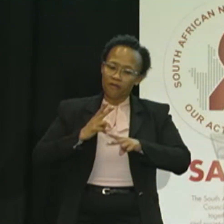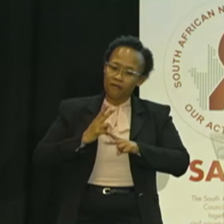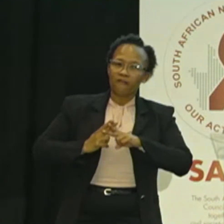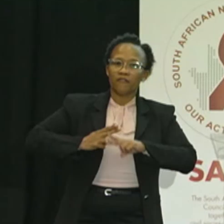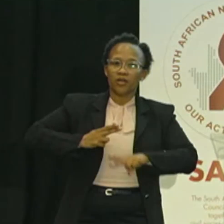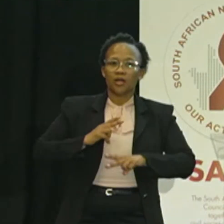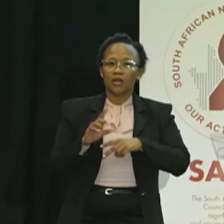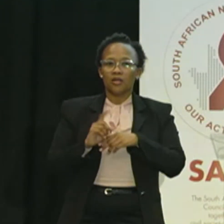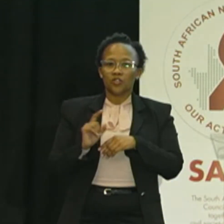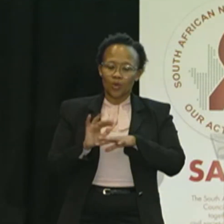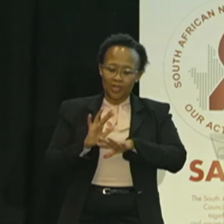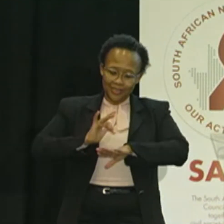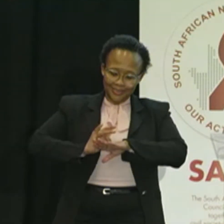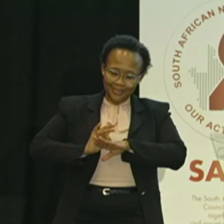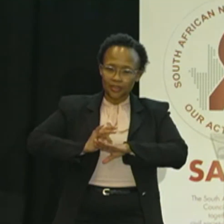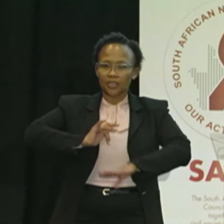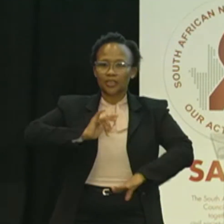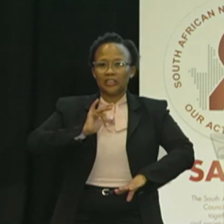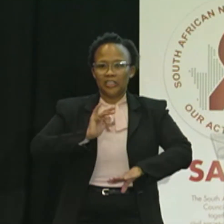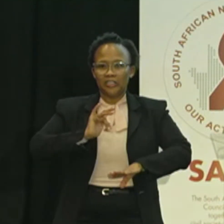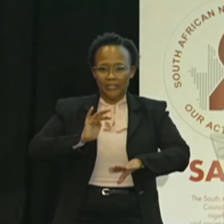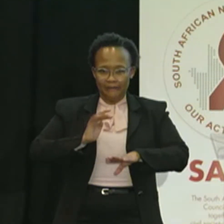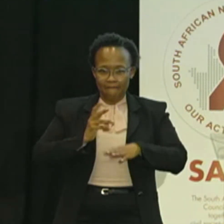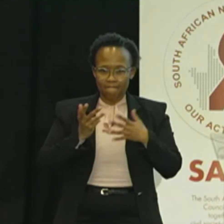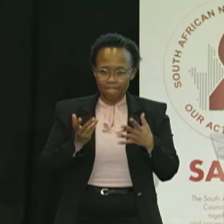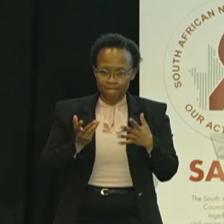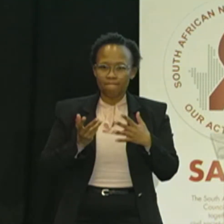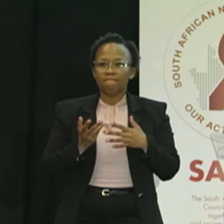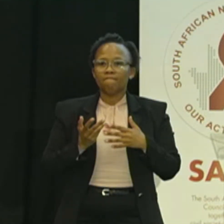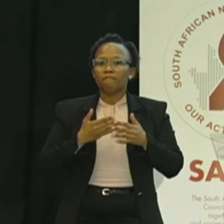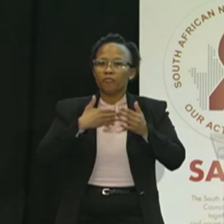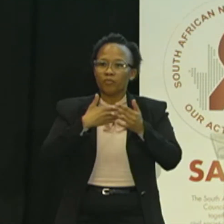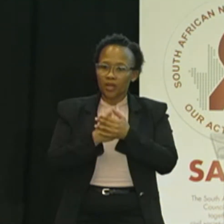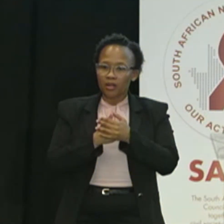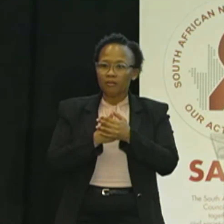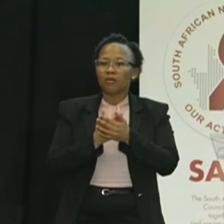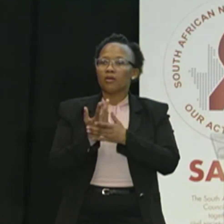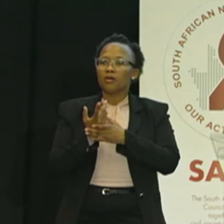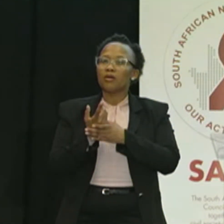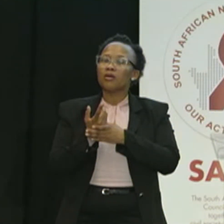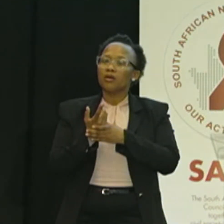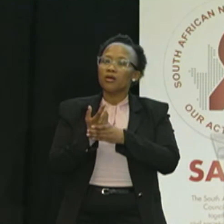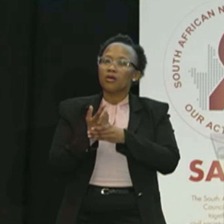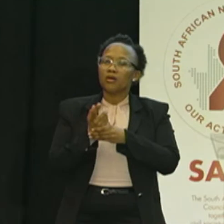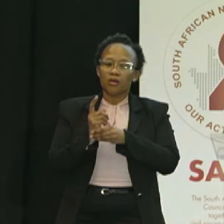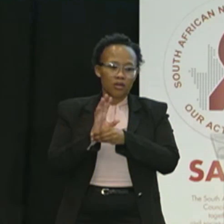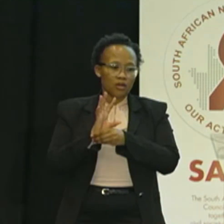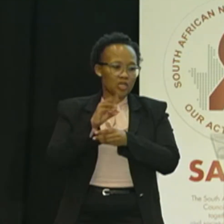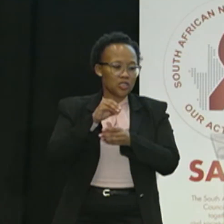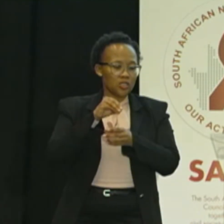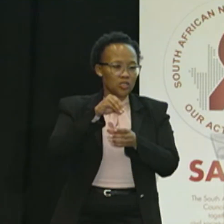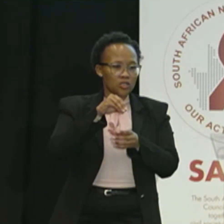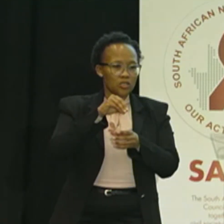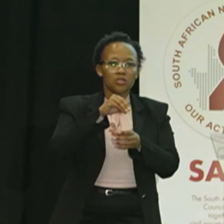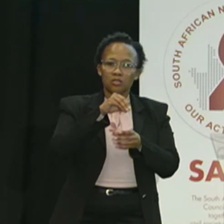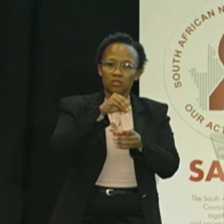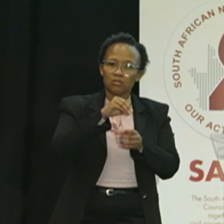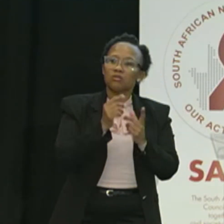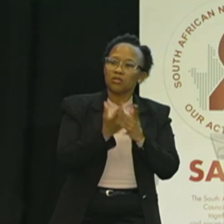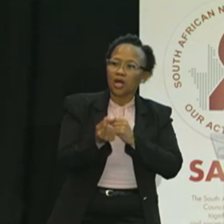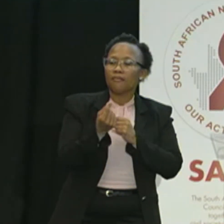population sensitization toolkit that will be endorsed by the National Department of Health. I do want